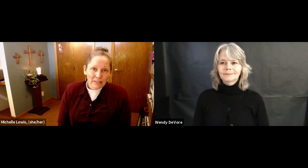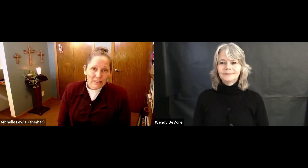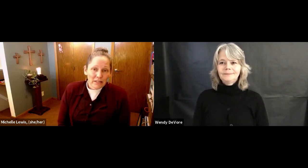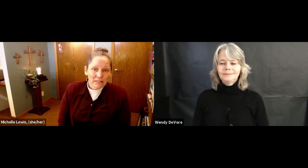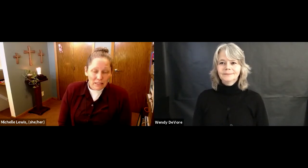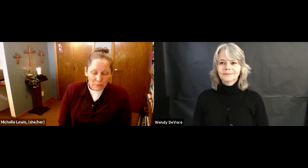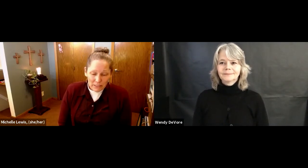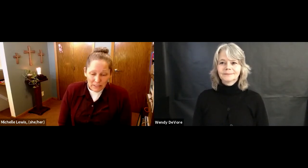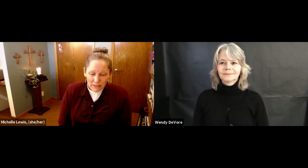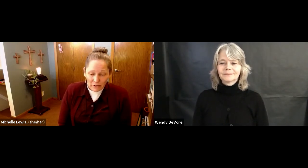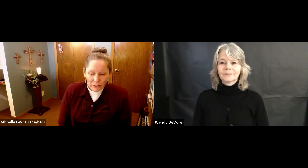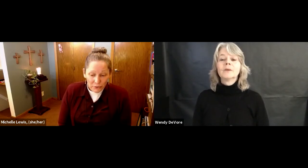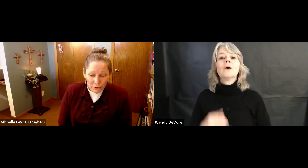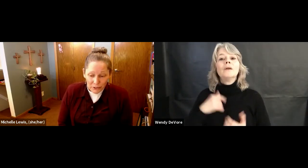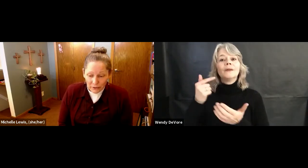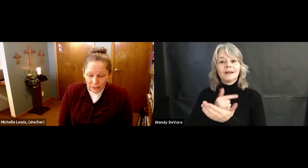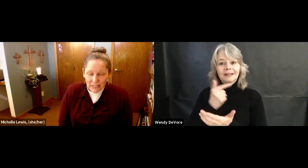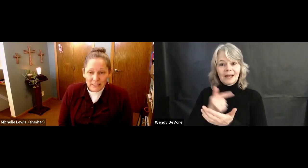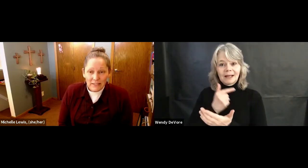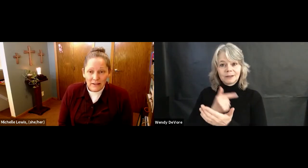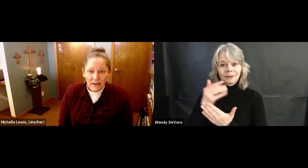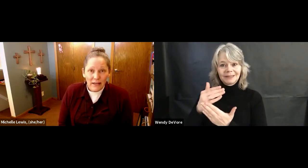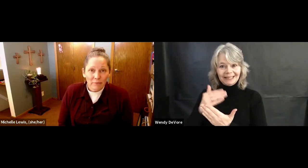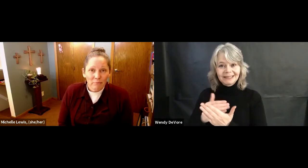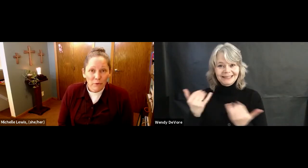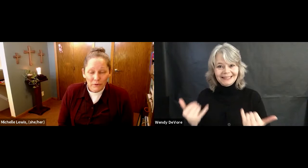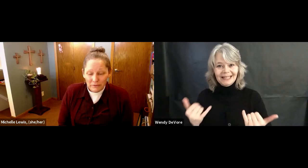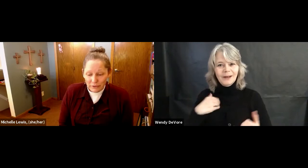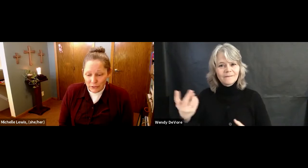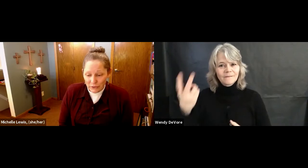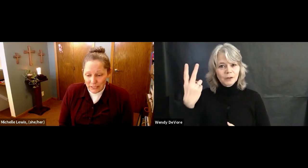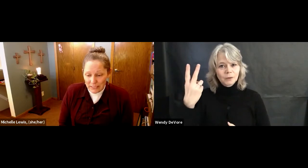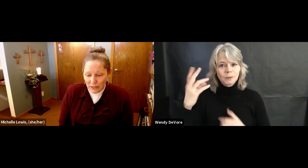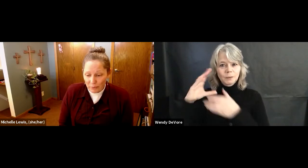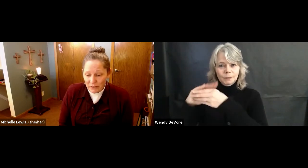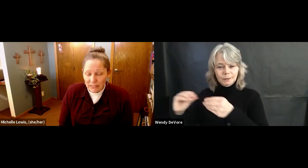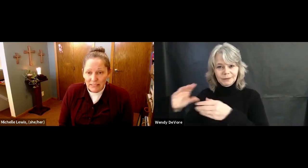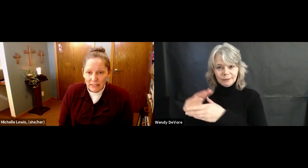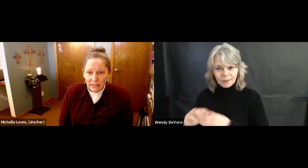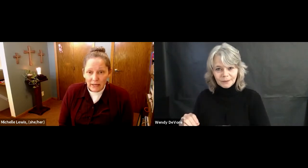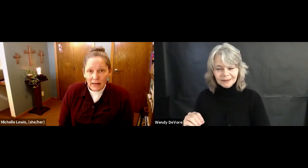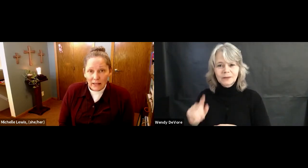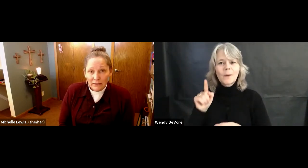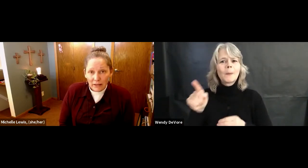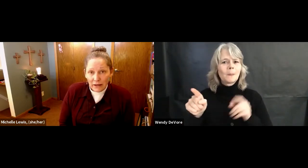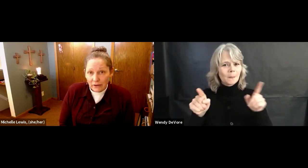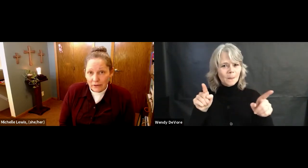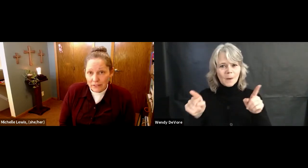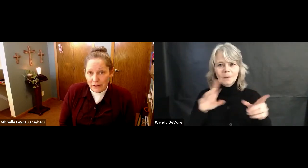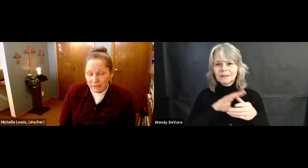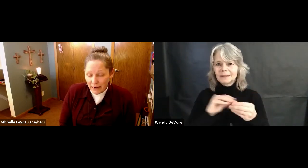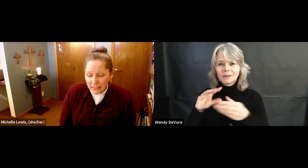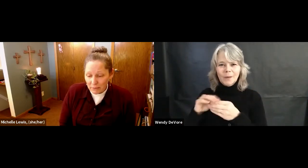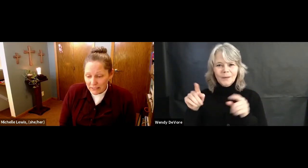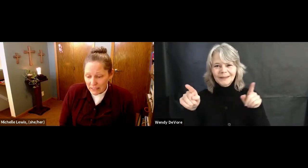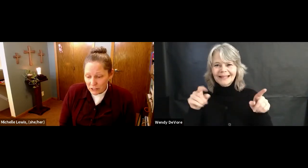In today's gospel lesson, there are two stories, and both of those stories help us see layers